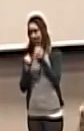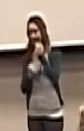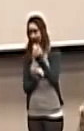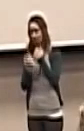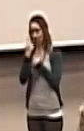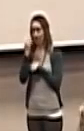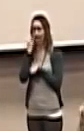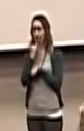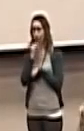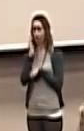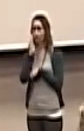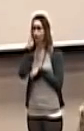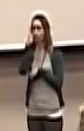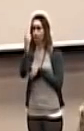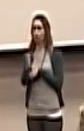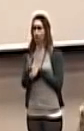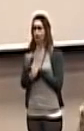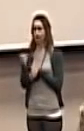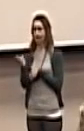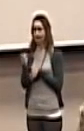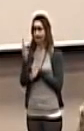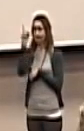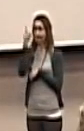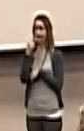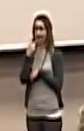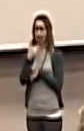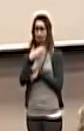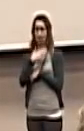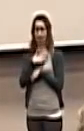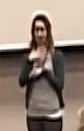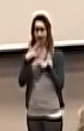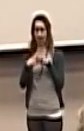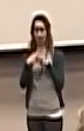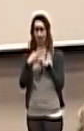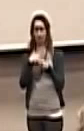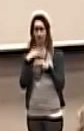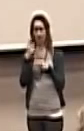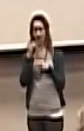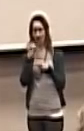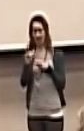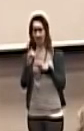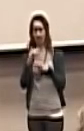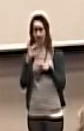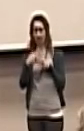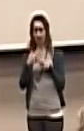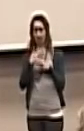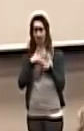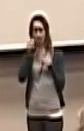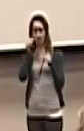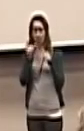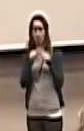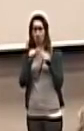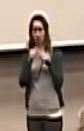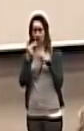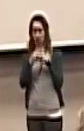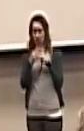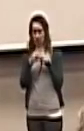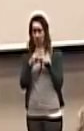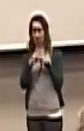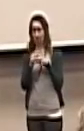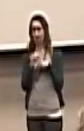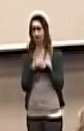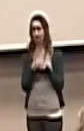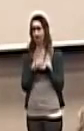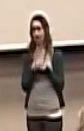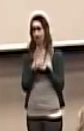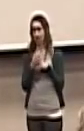name, as He said Himself, is my forever name, my memorial name, chapter 3, verse 15. And the significance